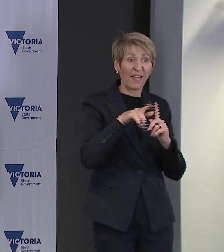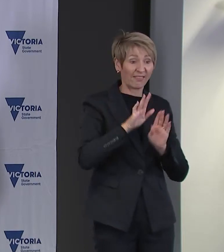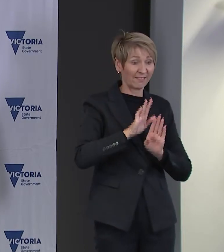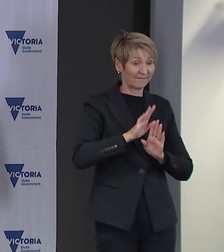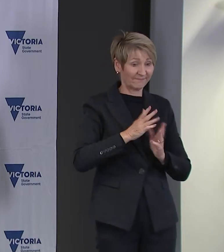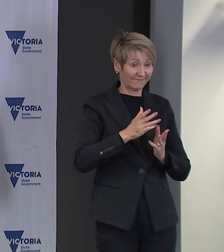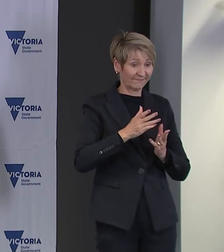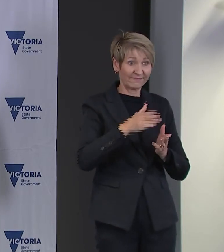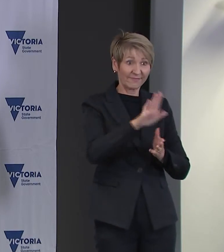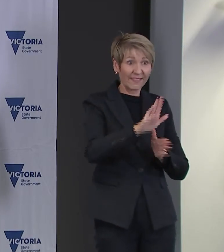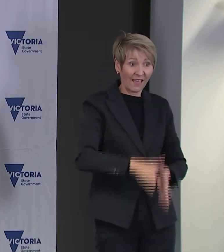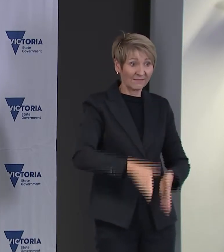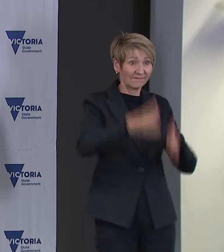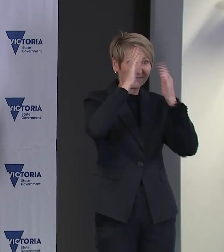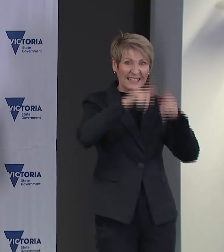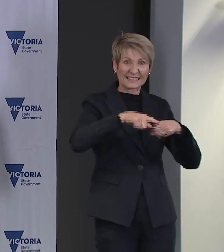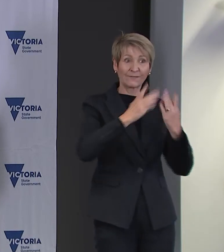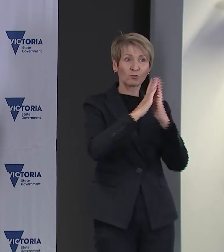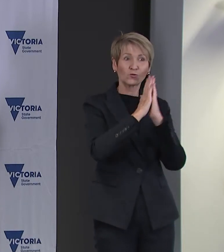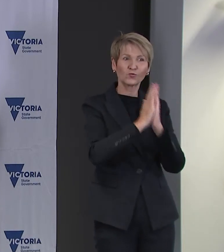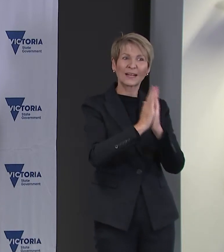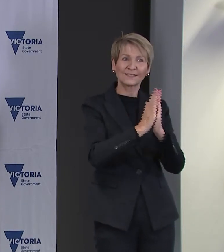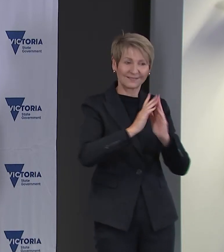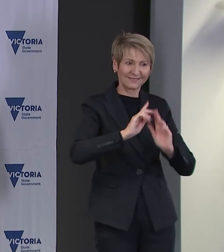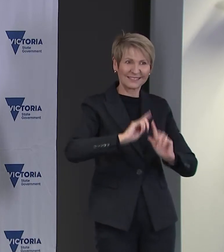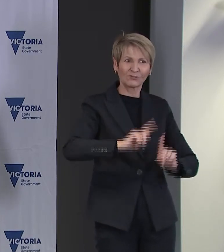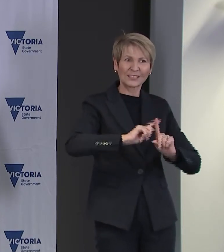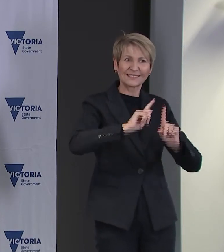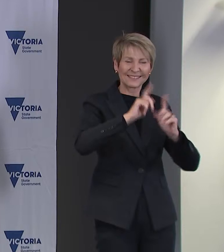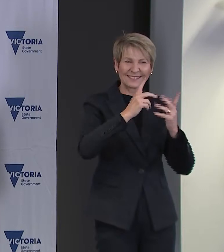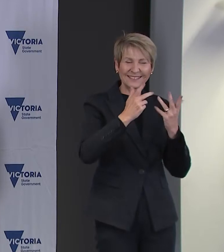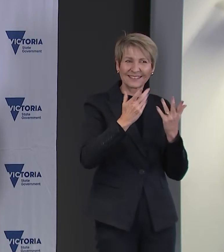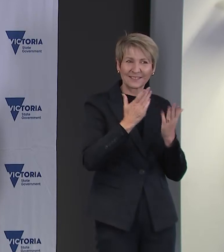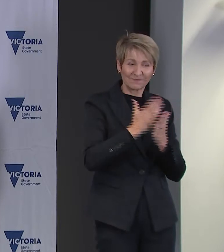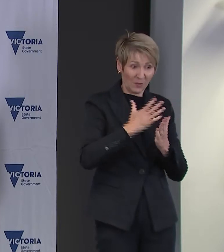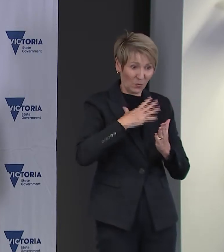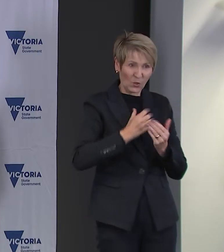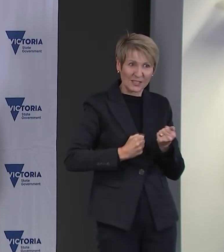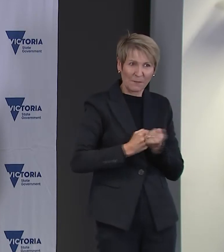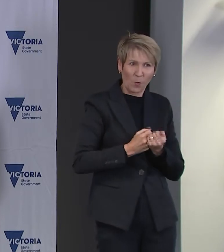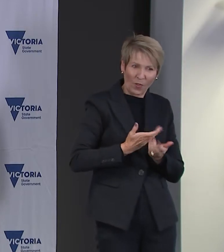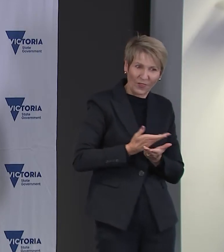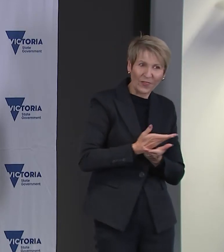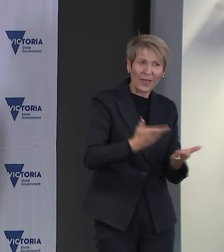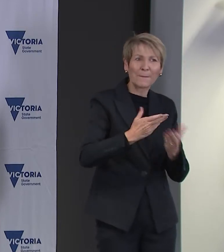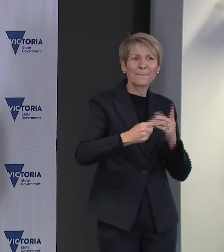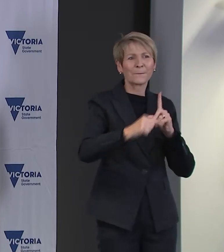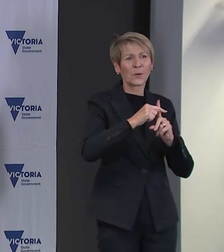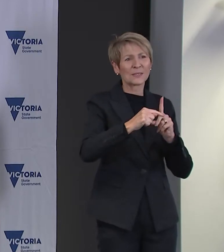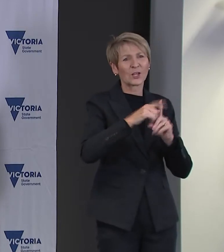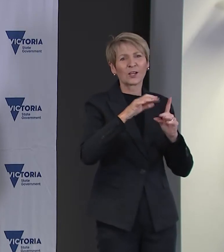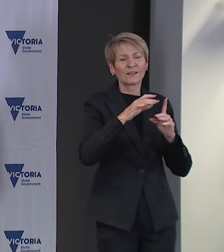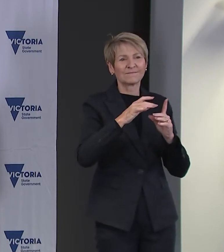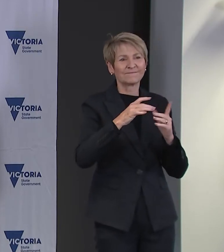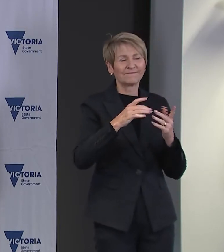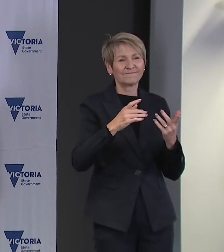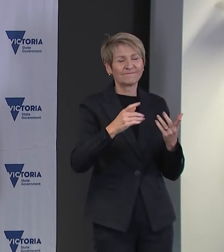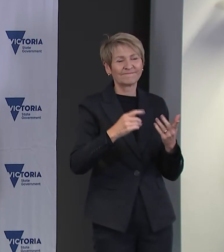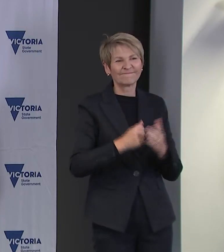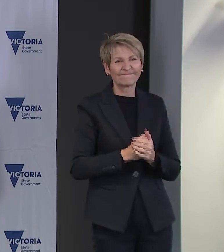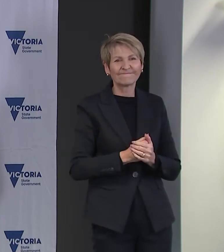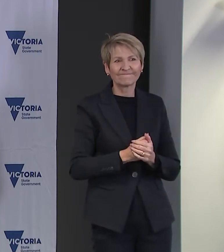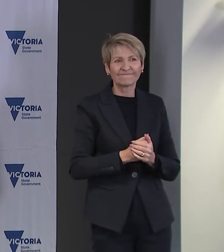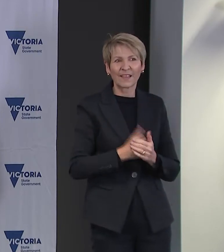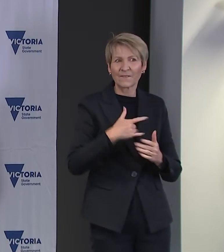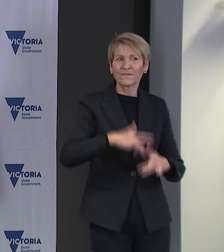trusted sources of information, we want to support these people in a positive, the most positive way. And I'm confident that that's